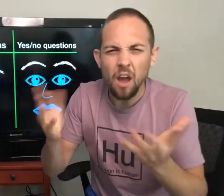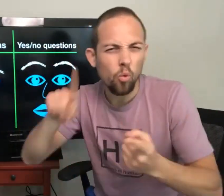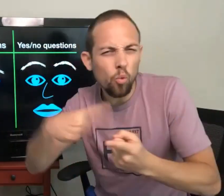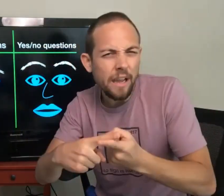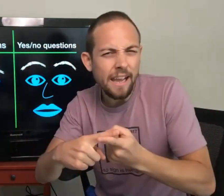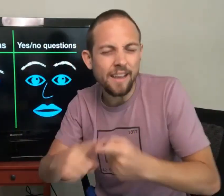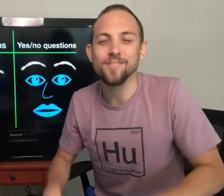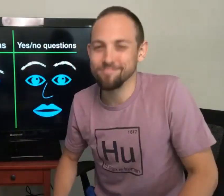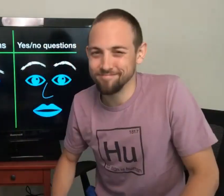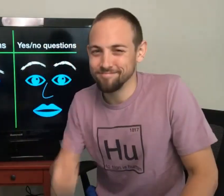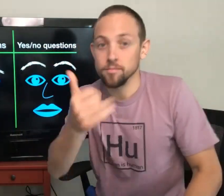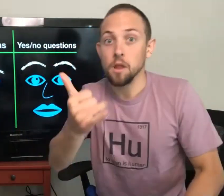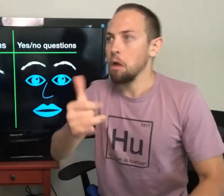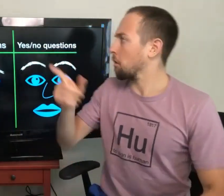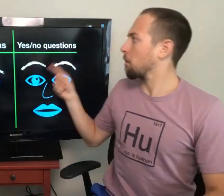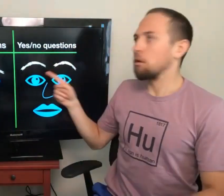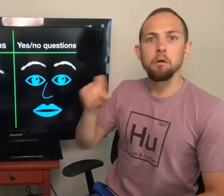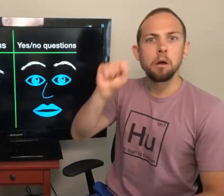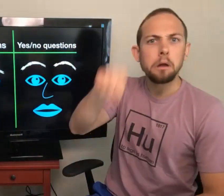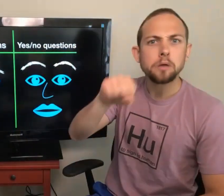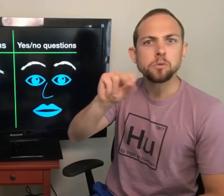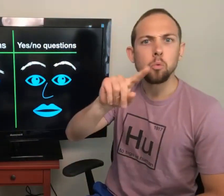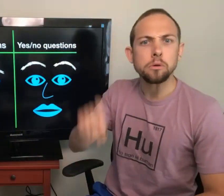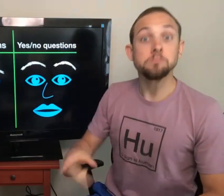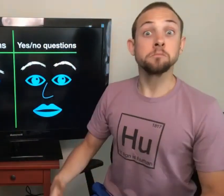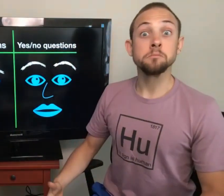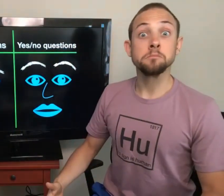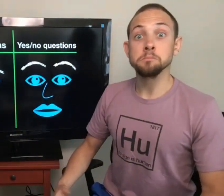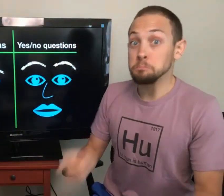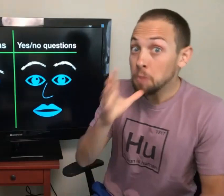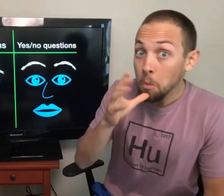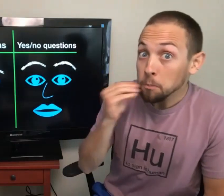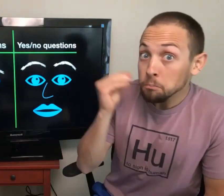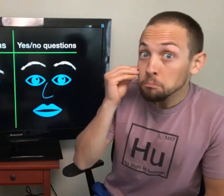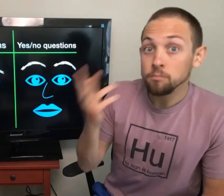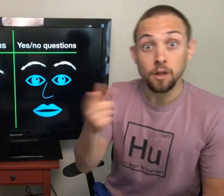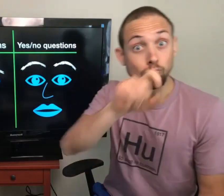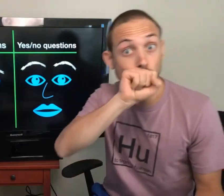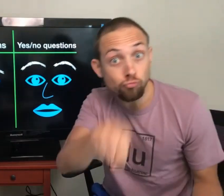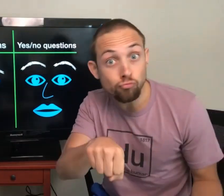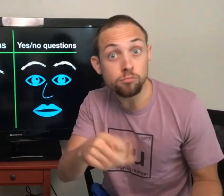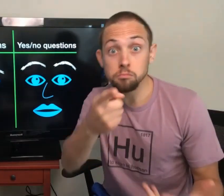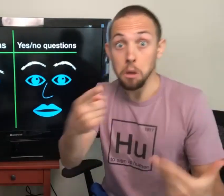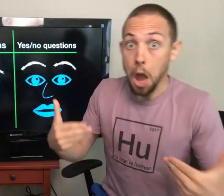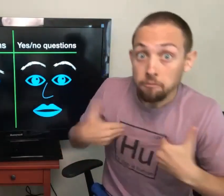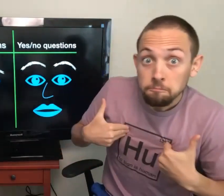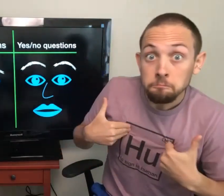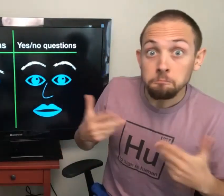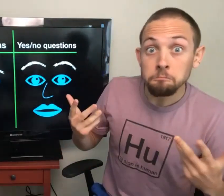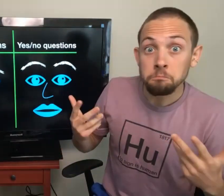You're simply asking a question. Who, what, where, or when. Yes, no questions, your eyebrows go up. Is your mum